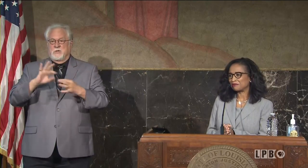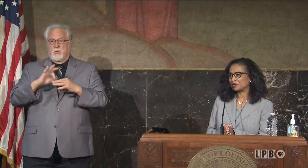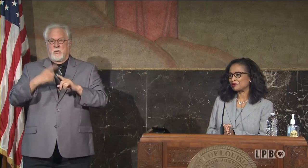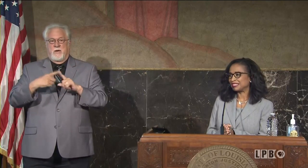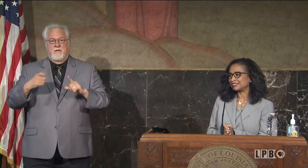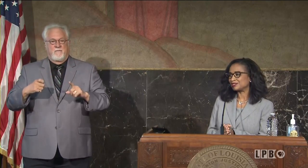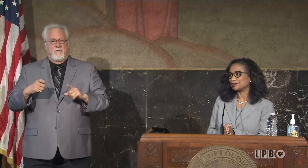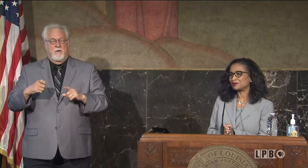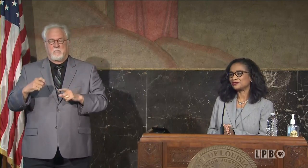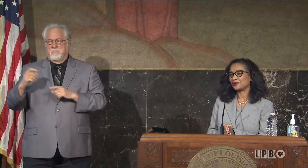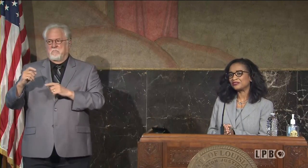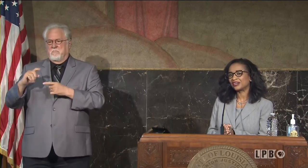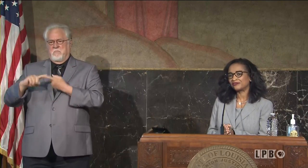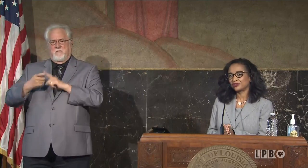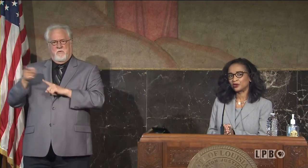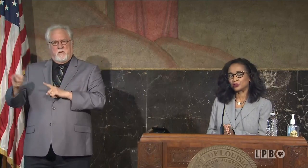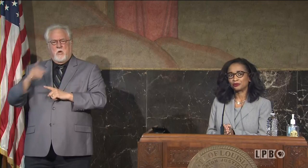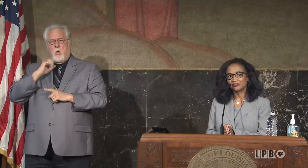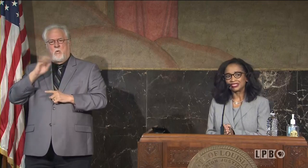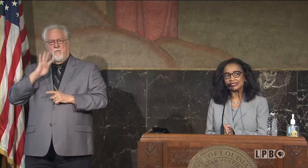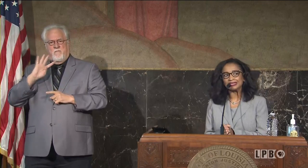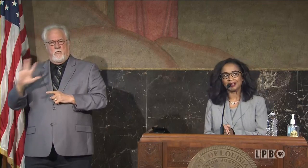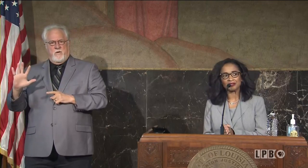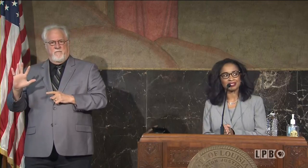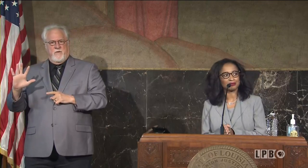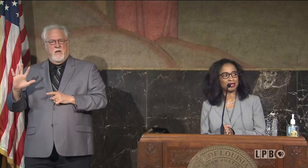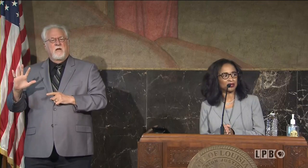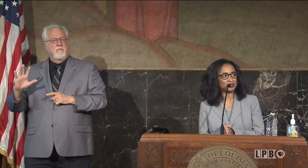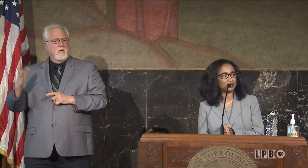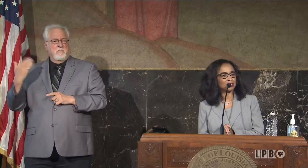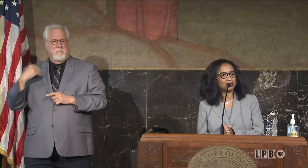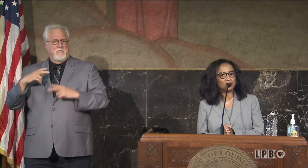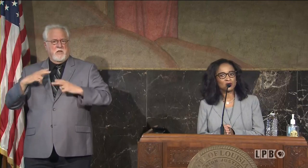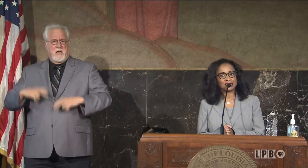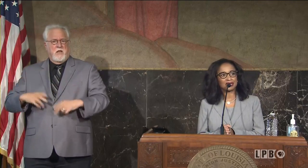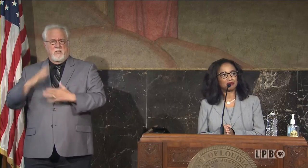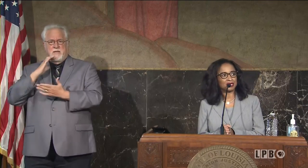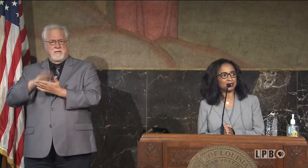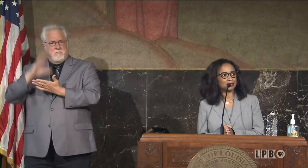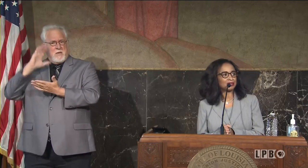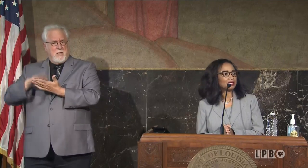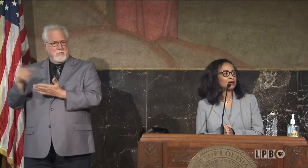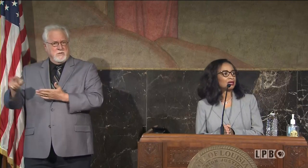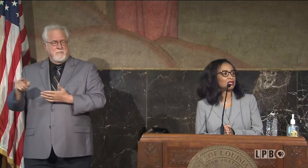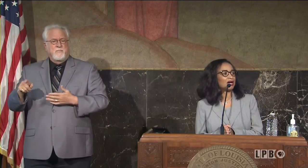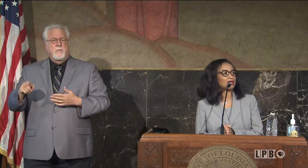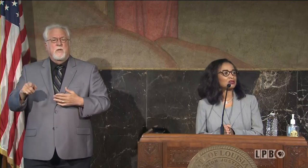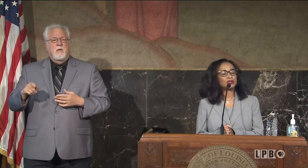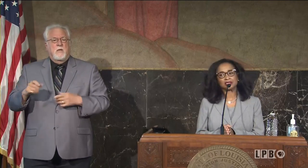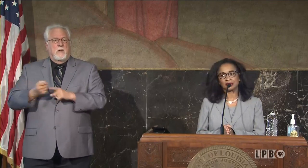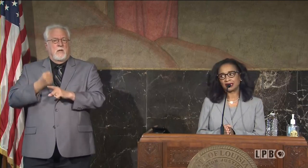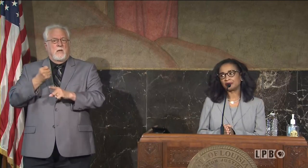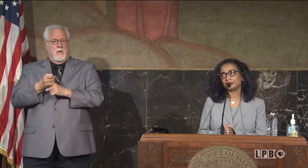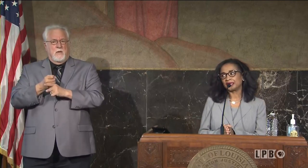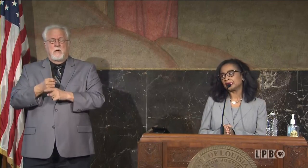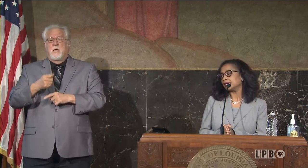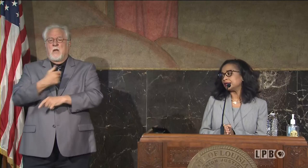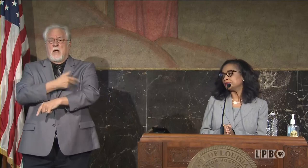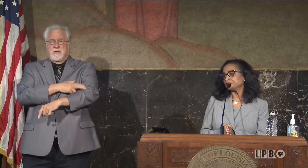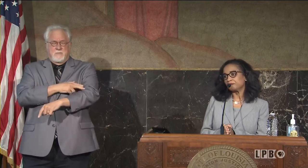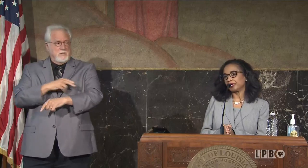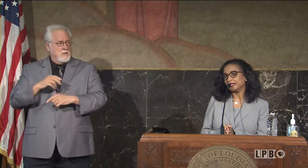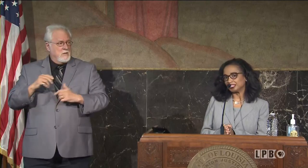from an acquaintance whose 45-year-old previously healthy spouse was admitted in a hospital in a